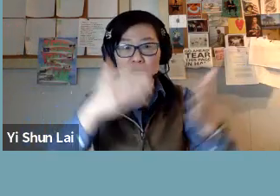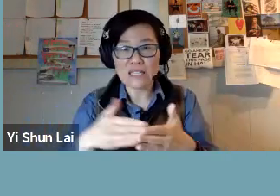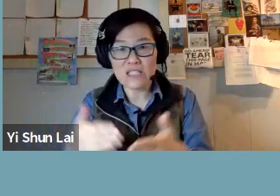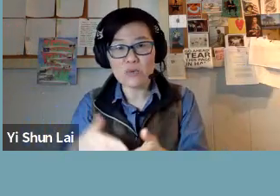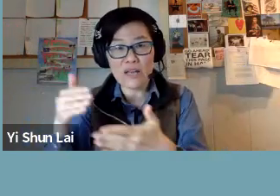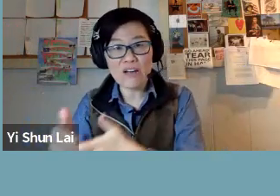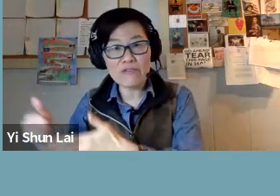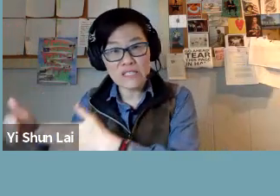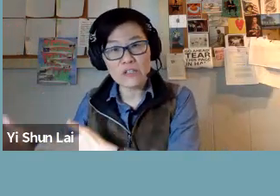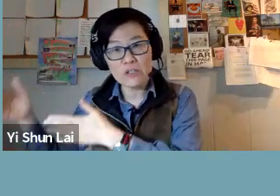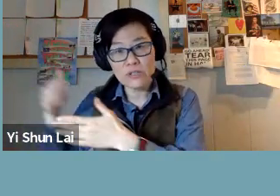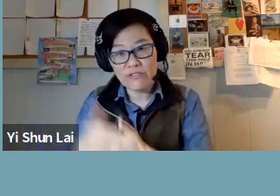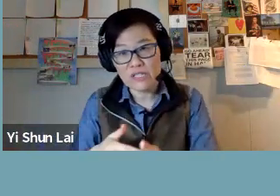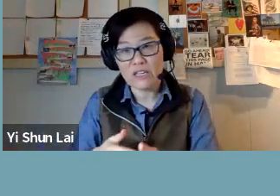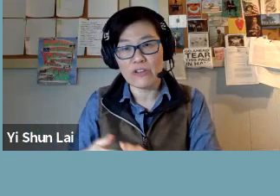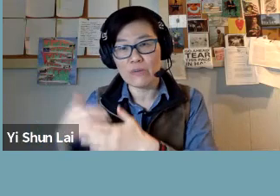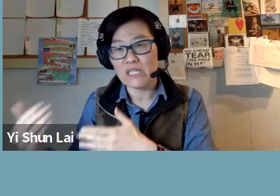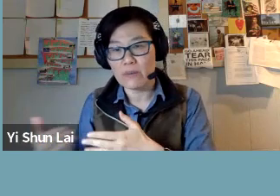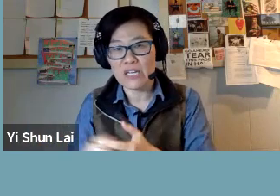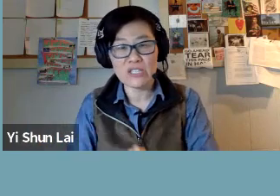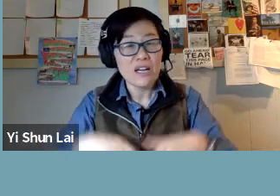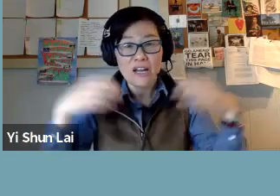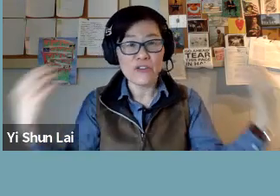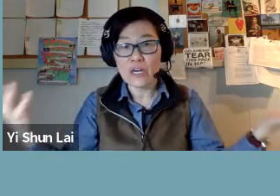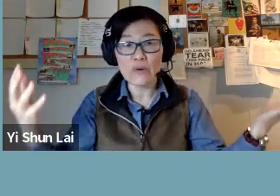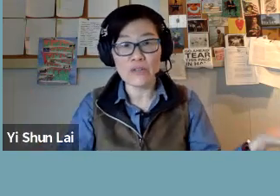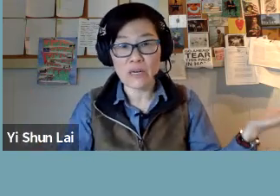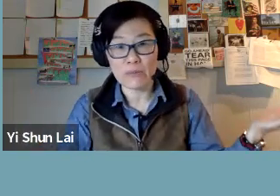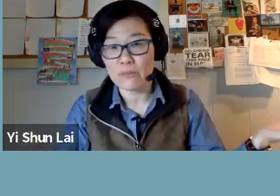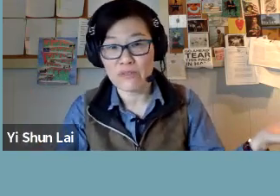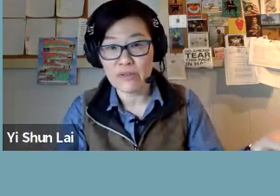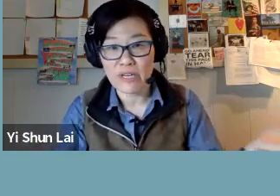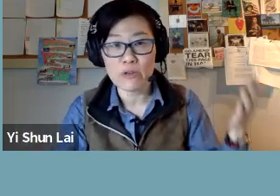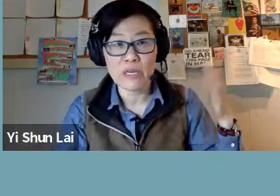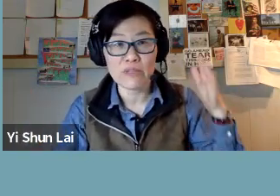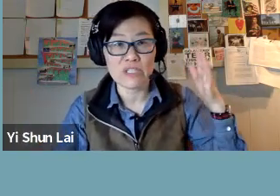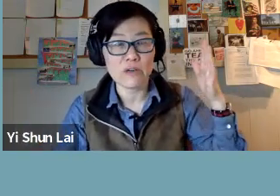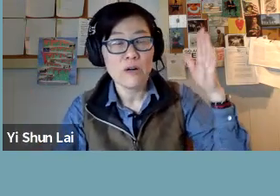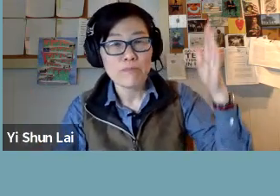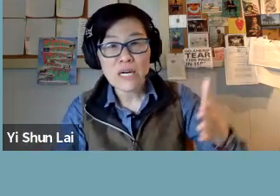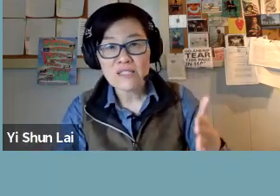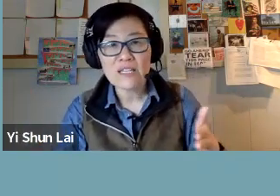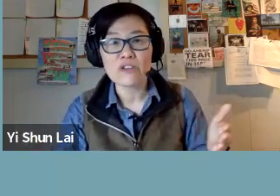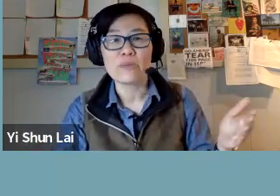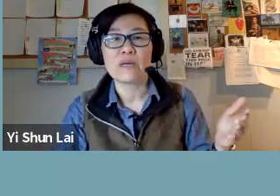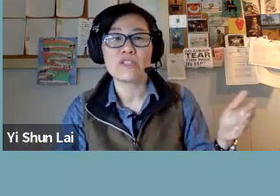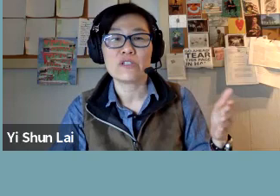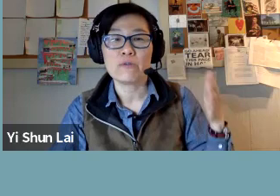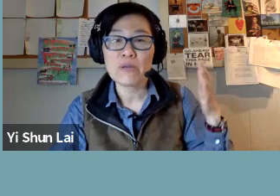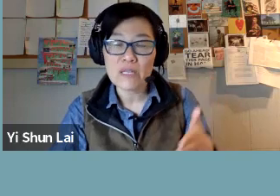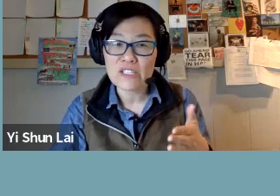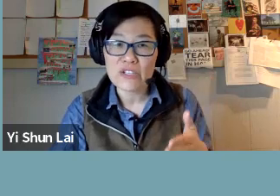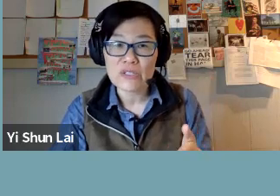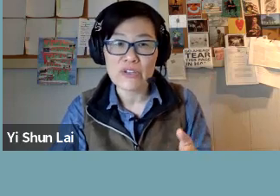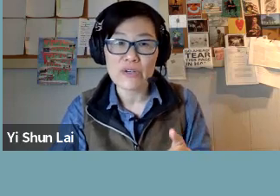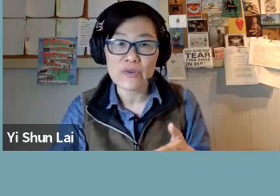you can practice this with every single fairy tale that you can possibly imagine, and it'll come up crumbs for you, right? You'll be able to practice it, and you'll be able to